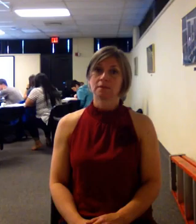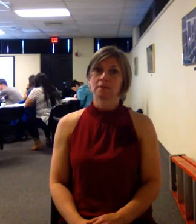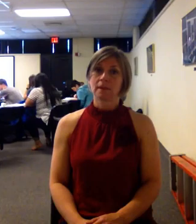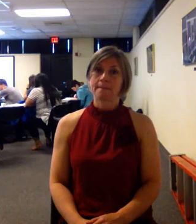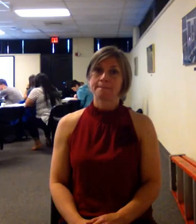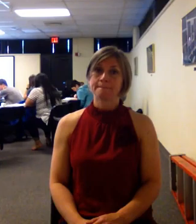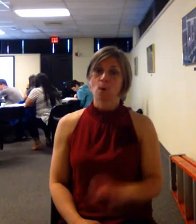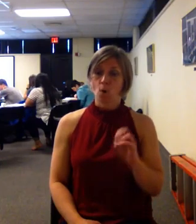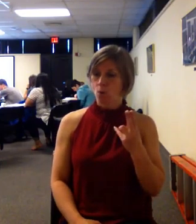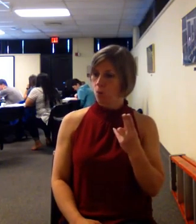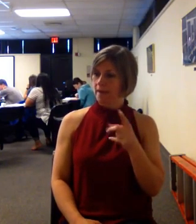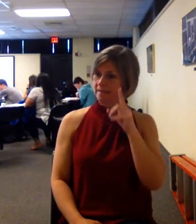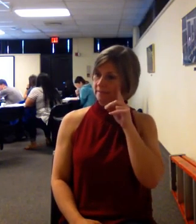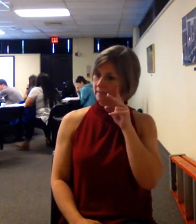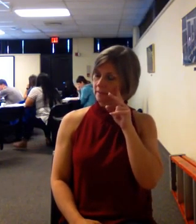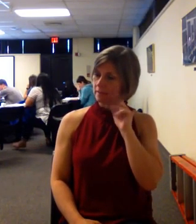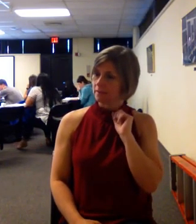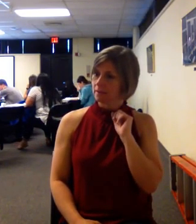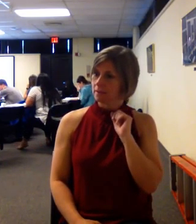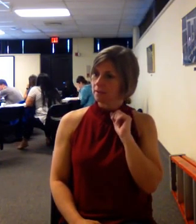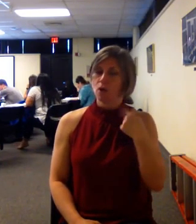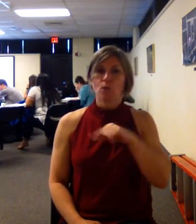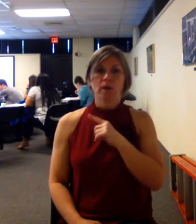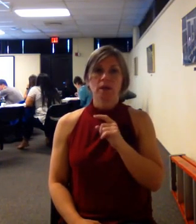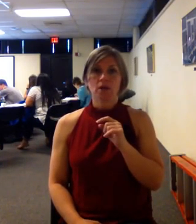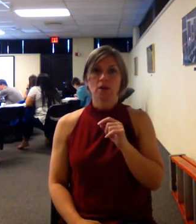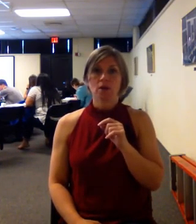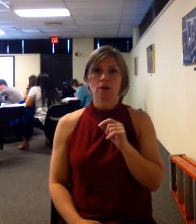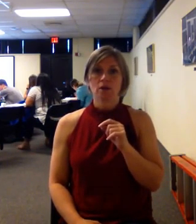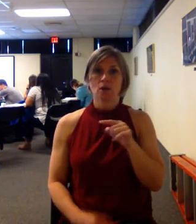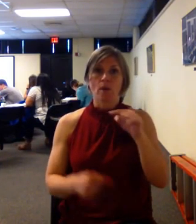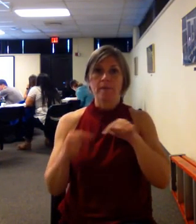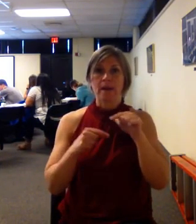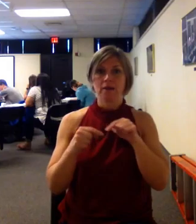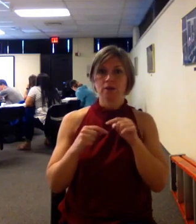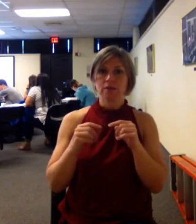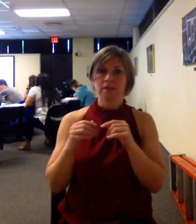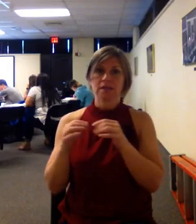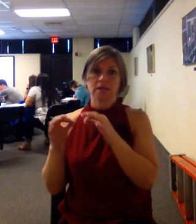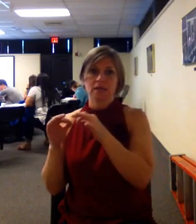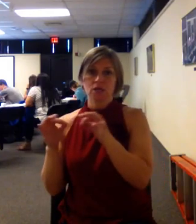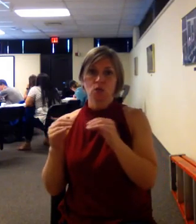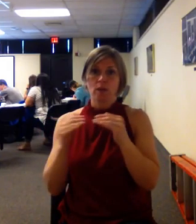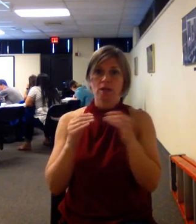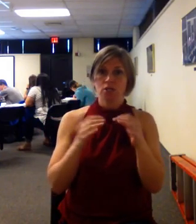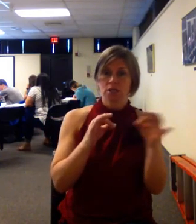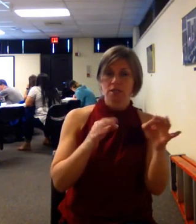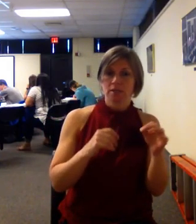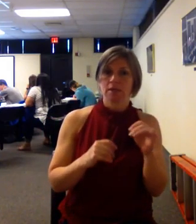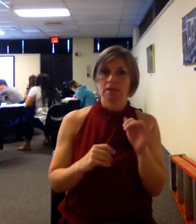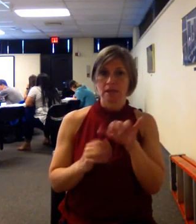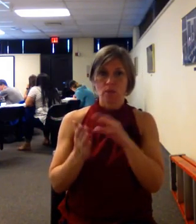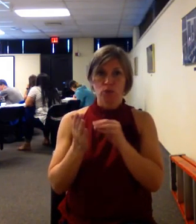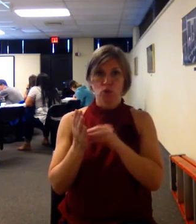Oh, I see. We're just going back to the equation that we learned where we're looking at dividend yield